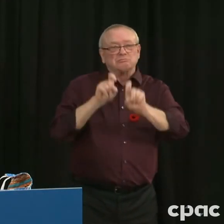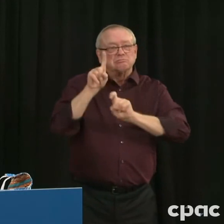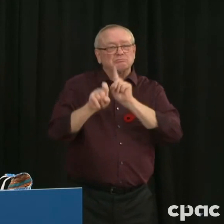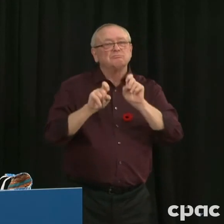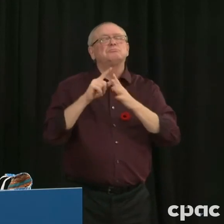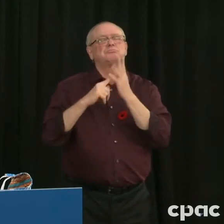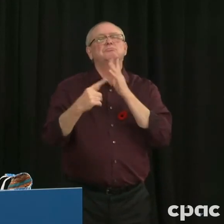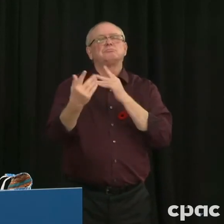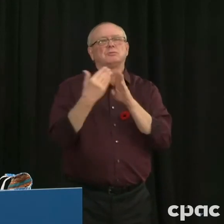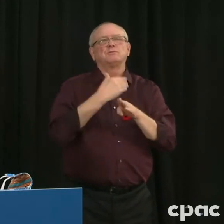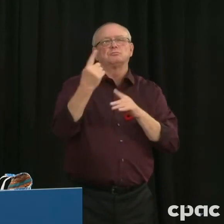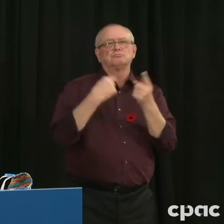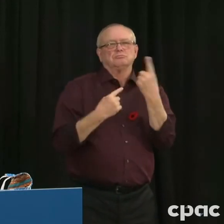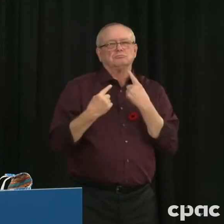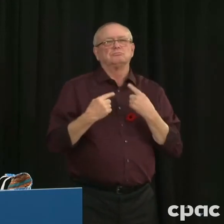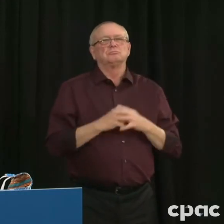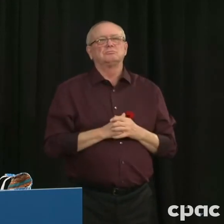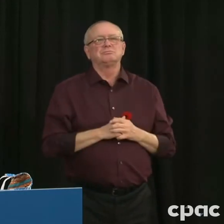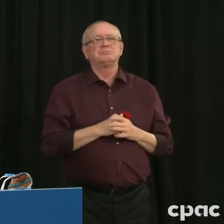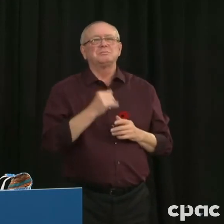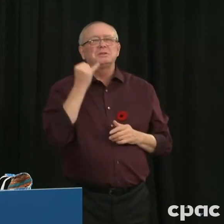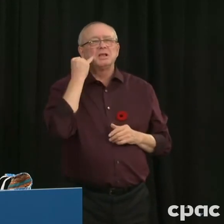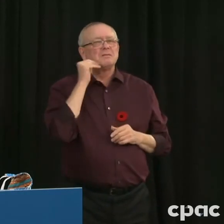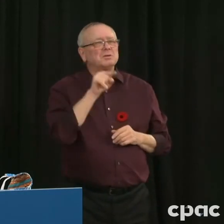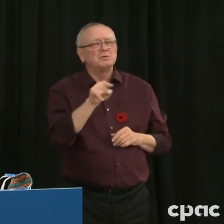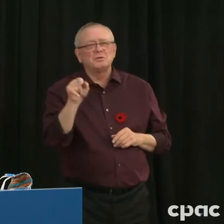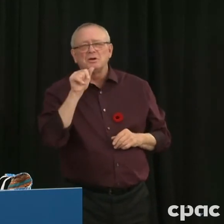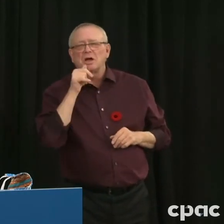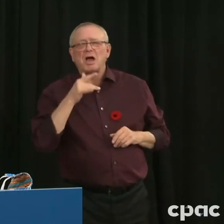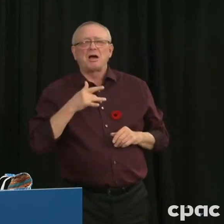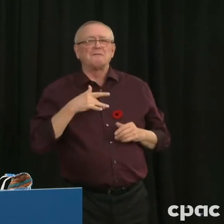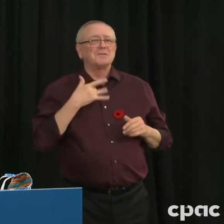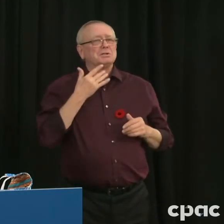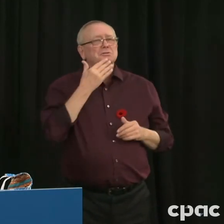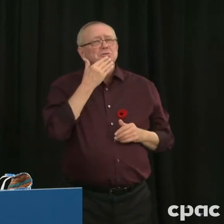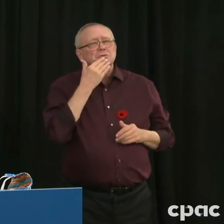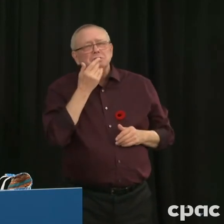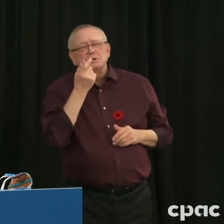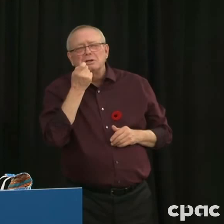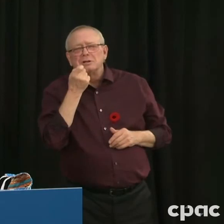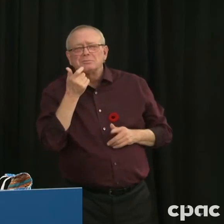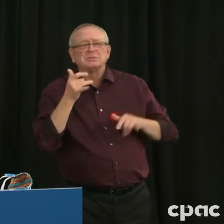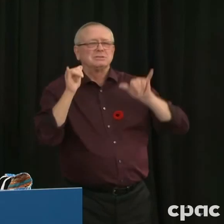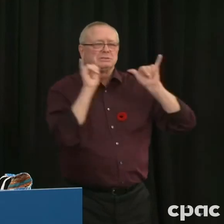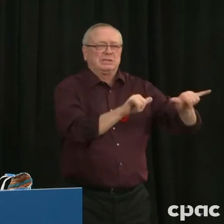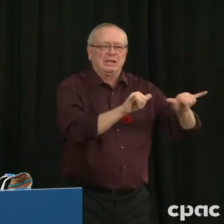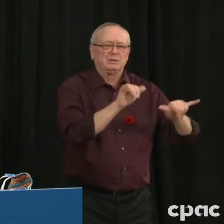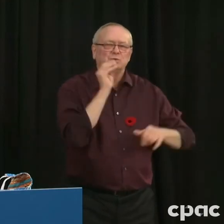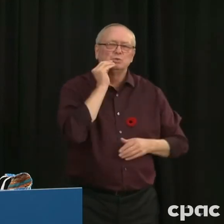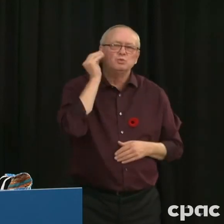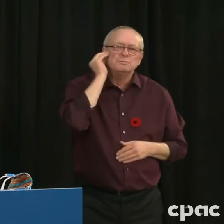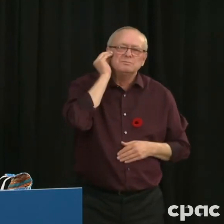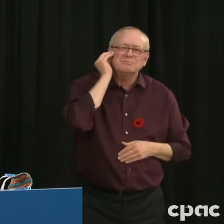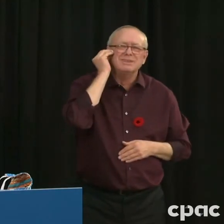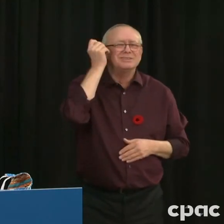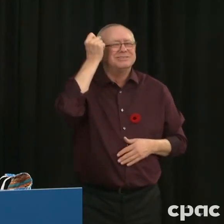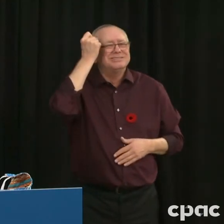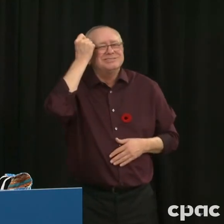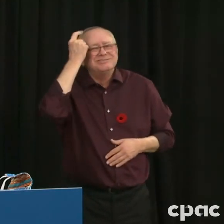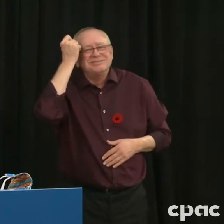to stay home and recognize this day privately. I know this is a sacrifice, but it is an important